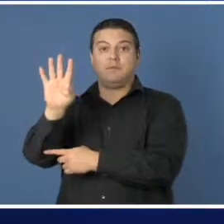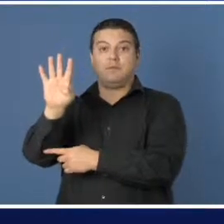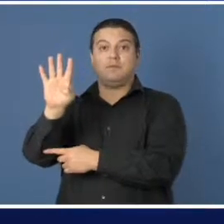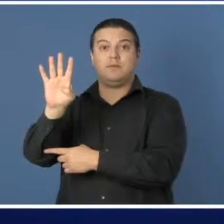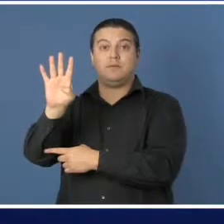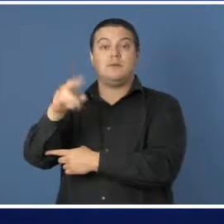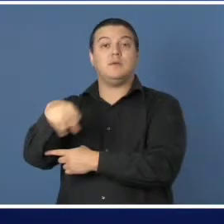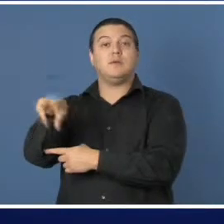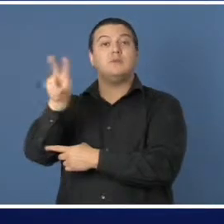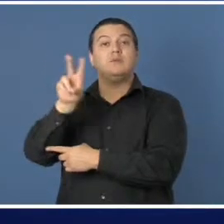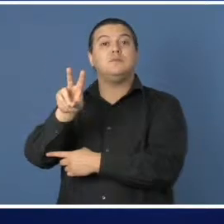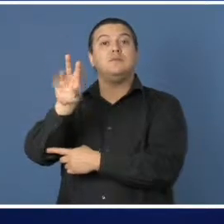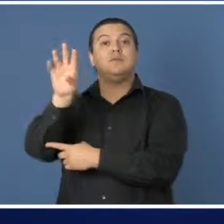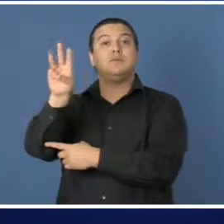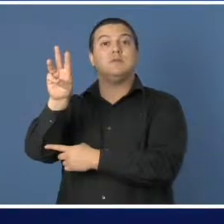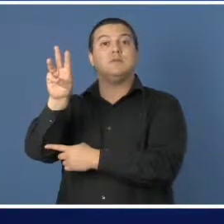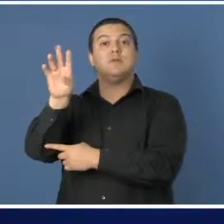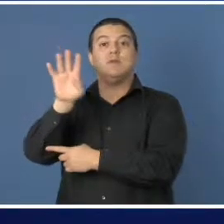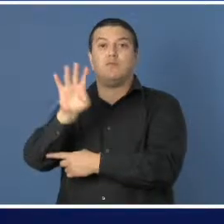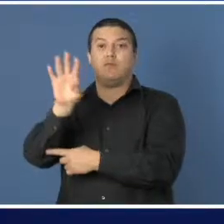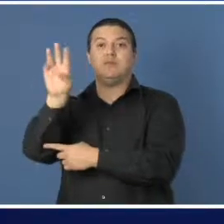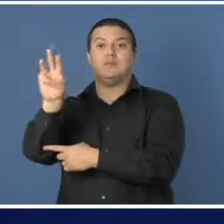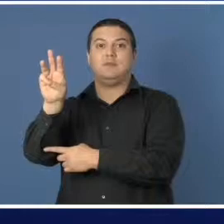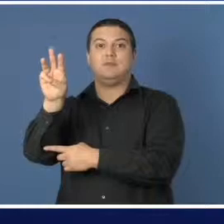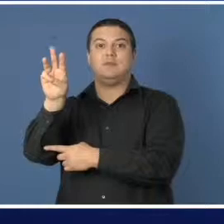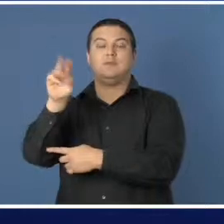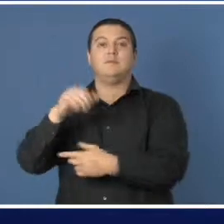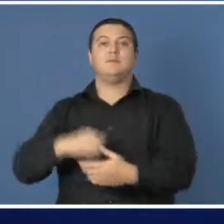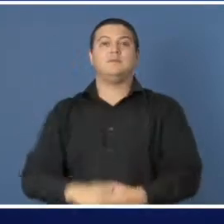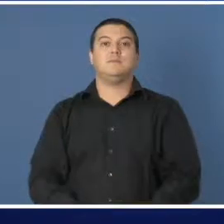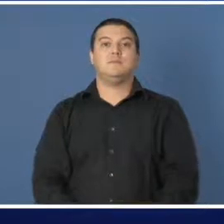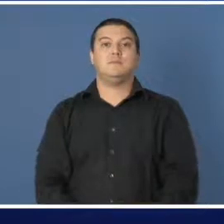-2646